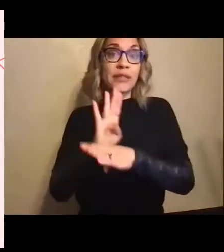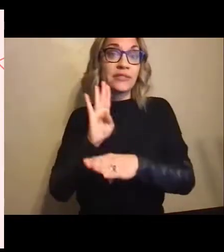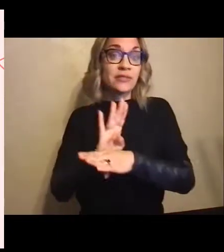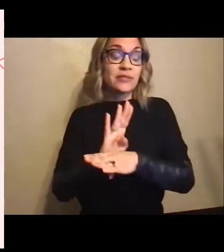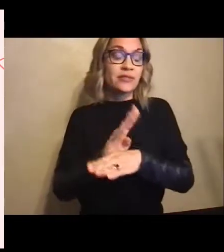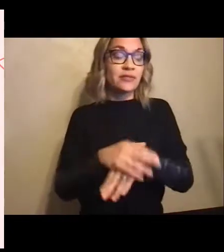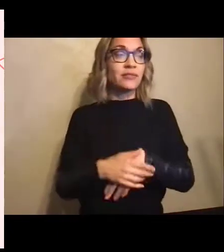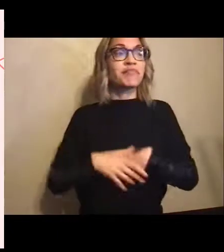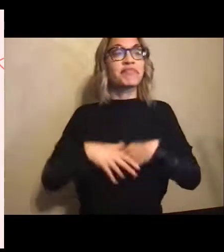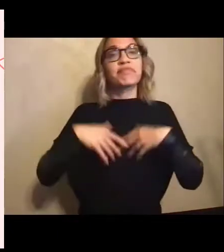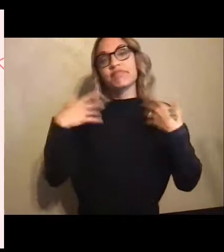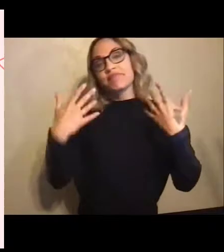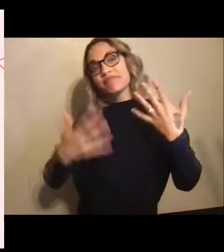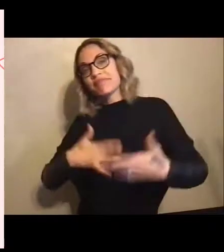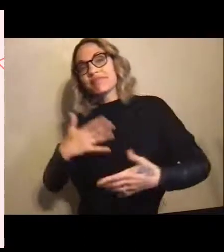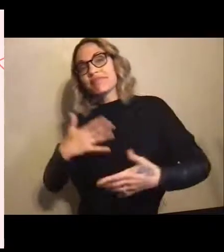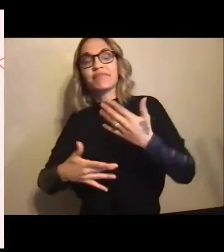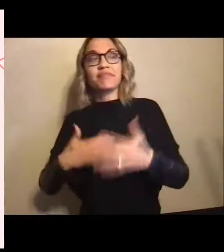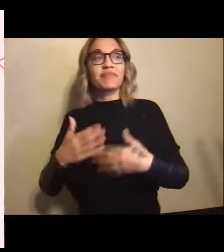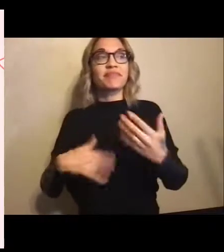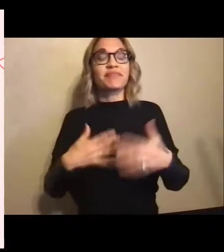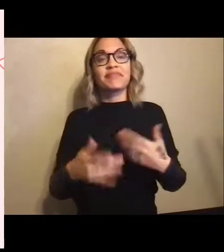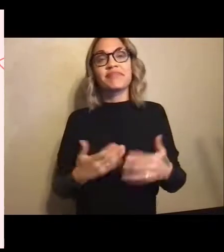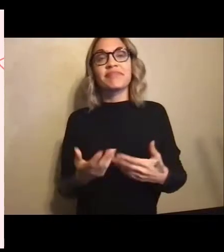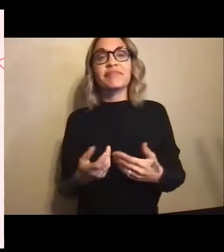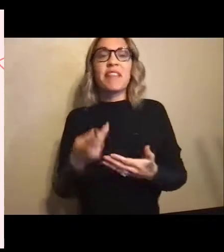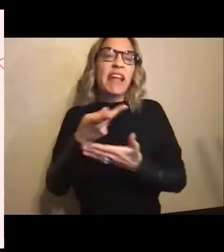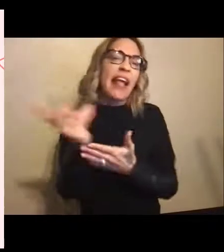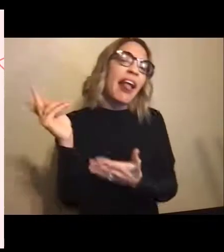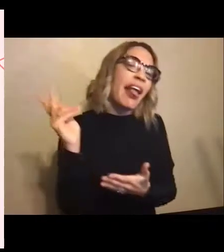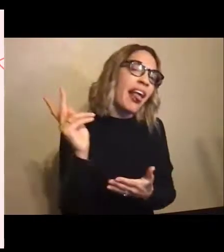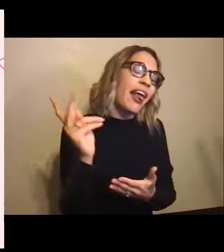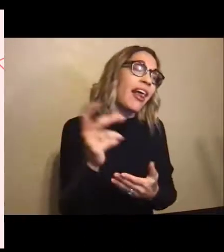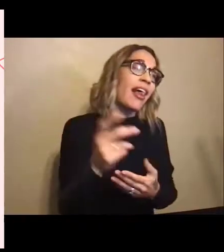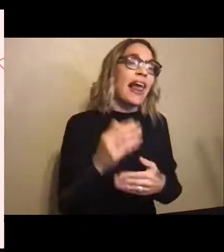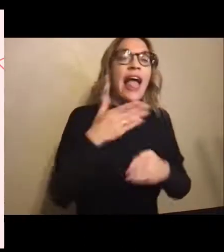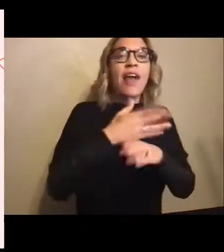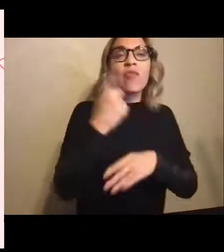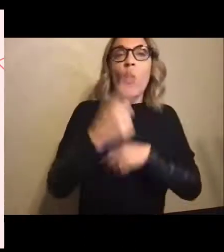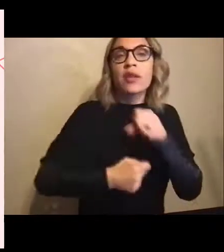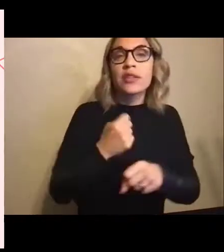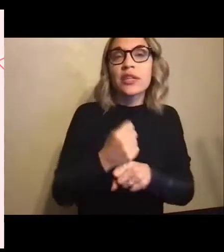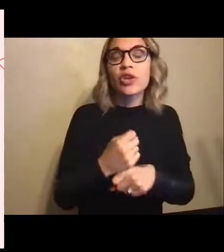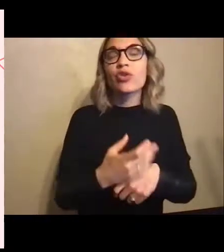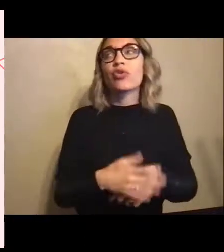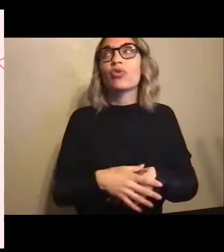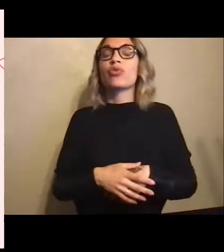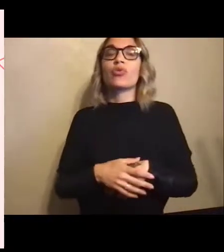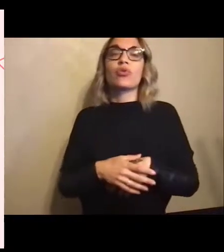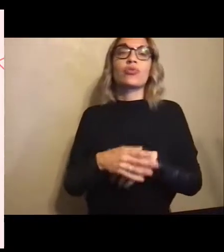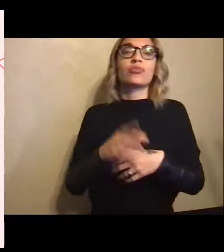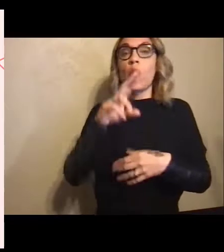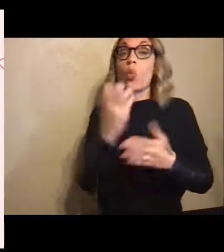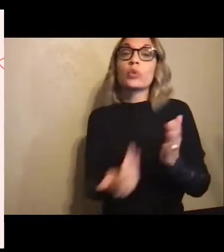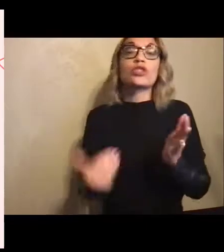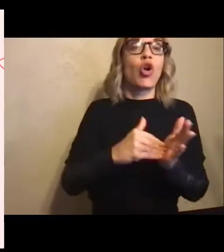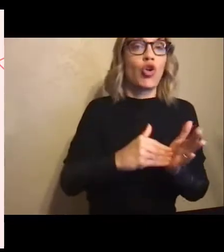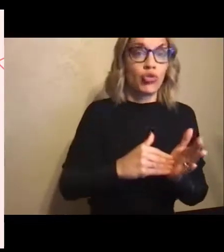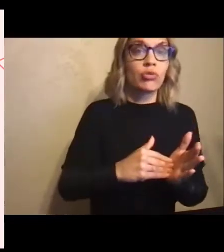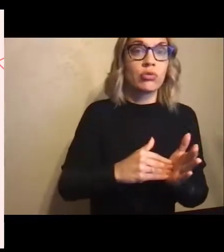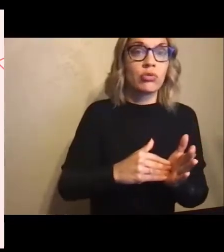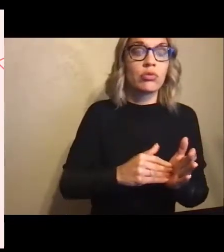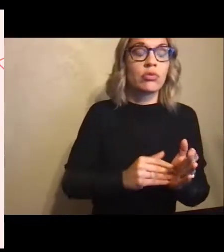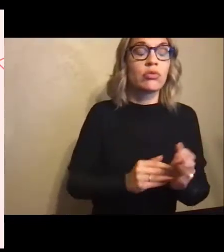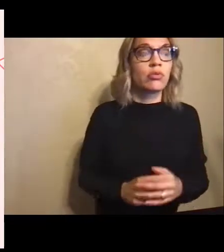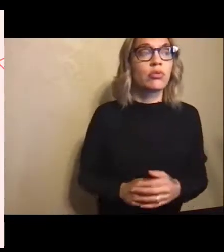So you go ahead and you set up your business and you work for a little bit, and after a